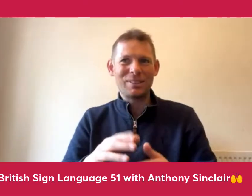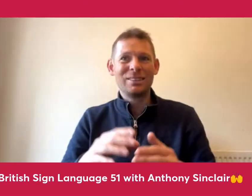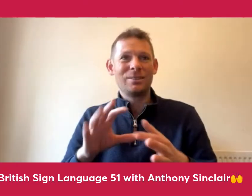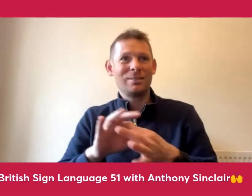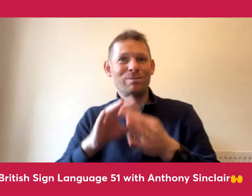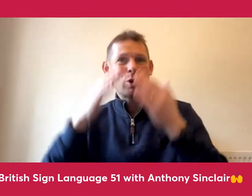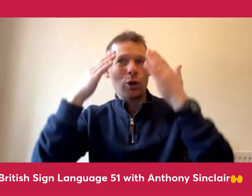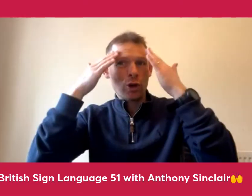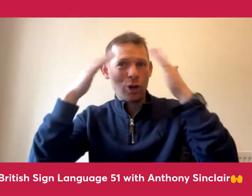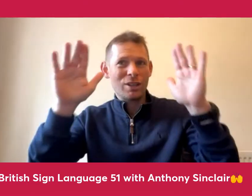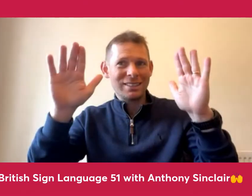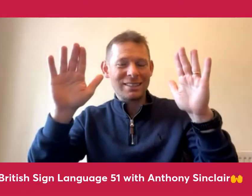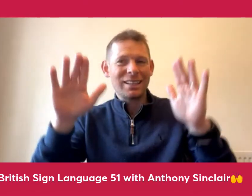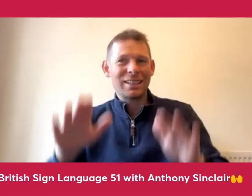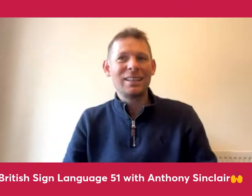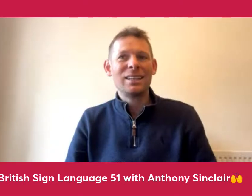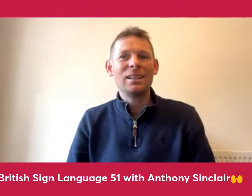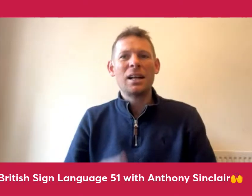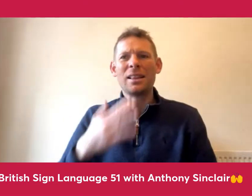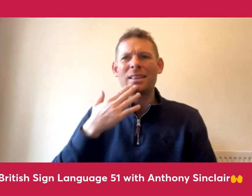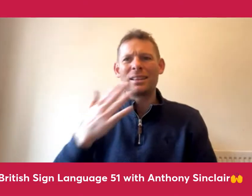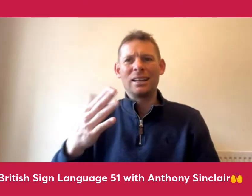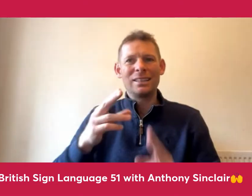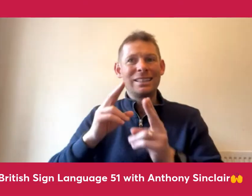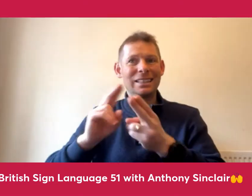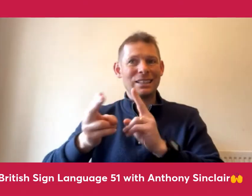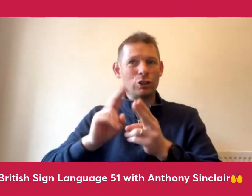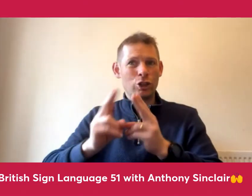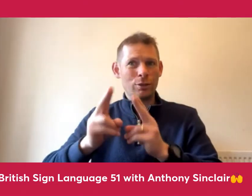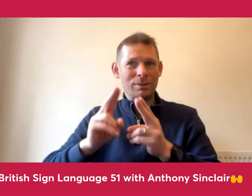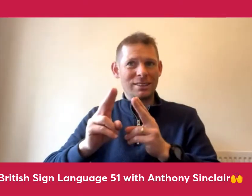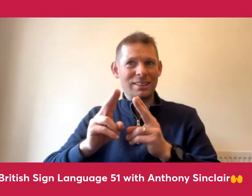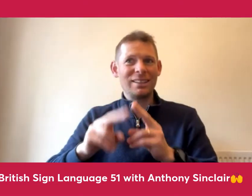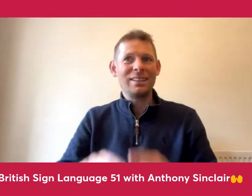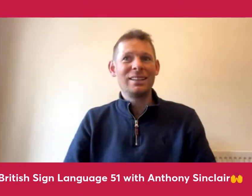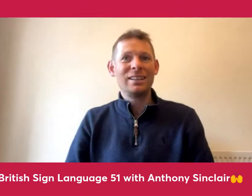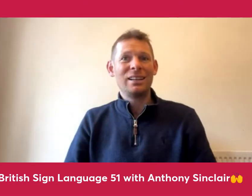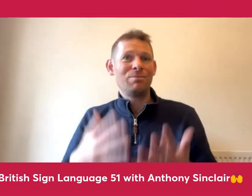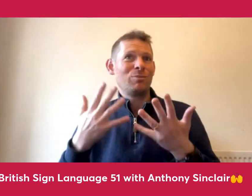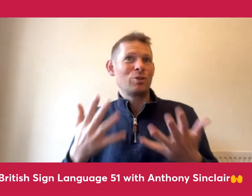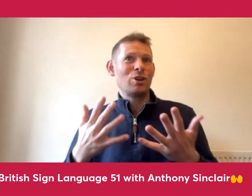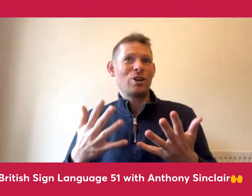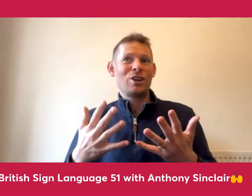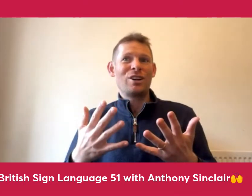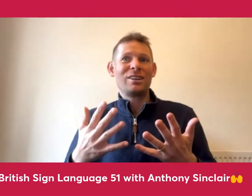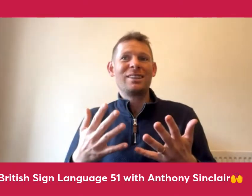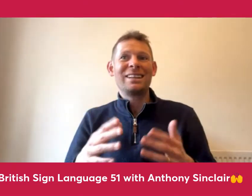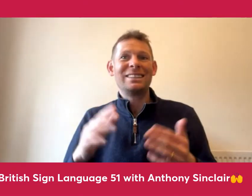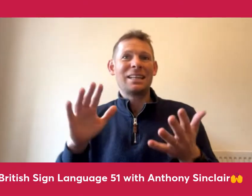enjoyed learning sign language with us this morning, and you'll remember this holiday topic. And thank you to the interpreter as well.